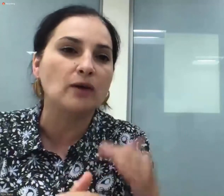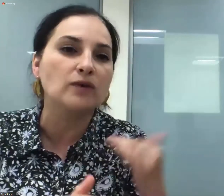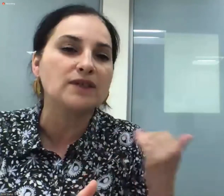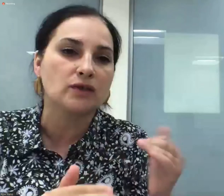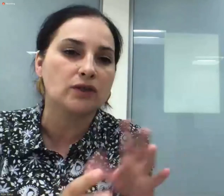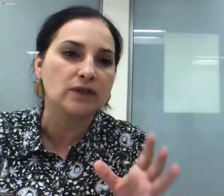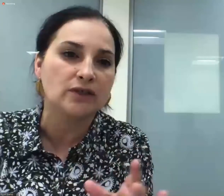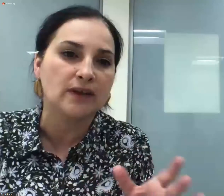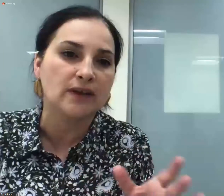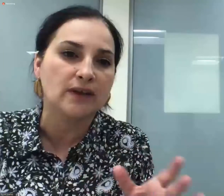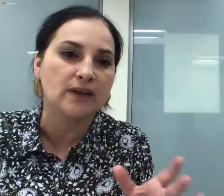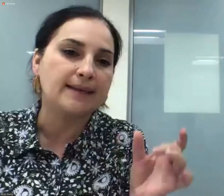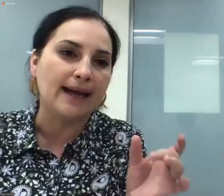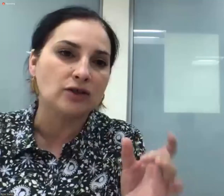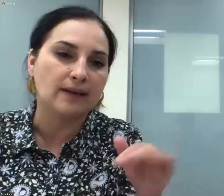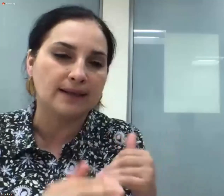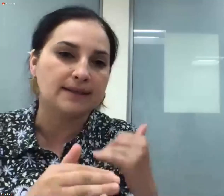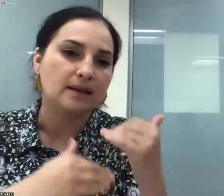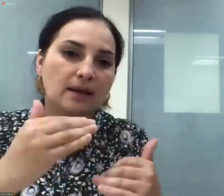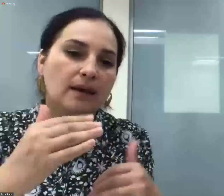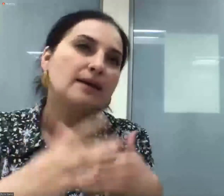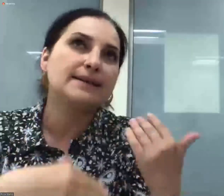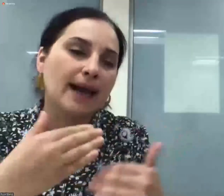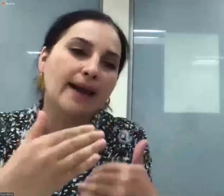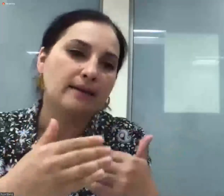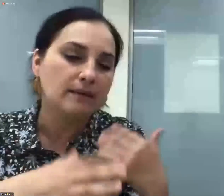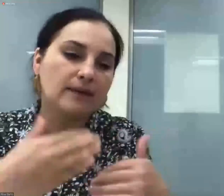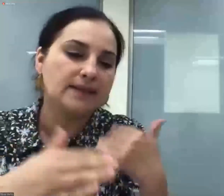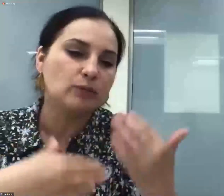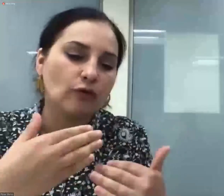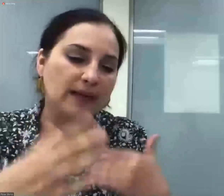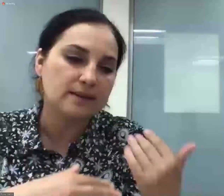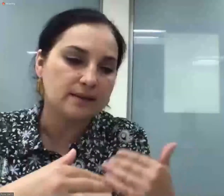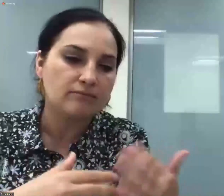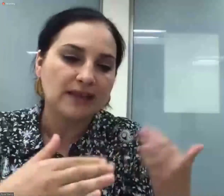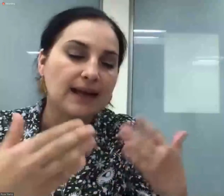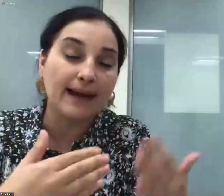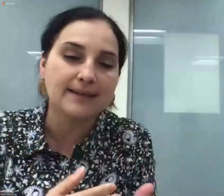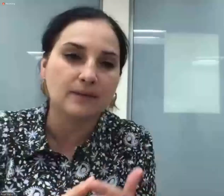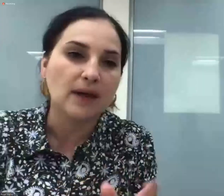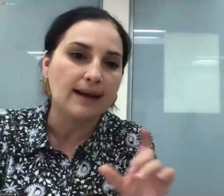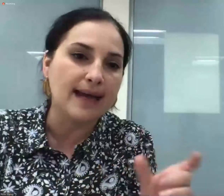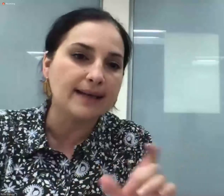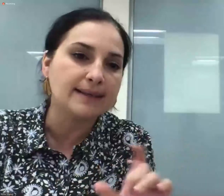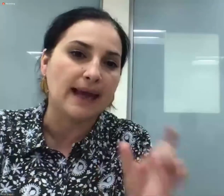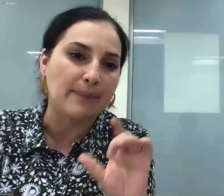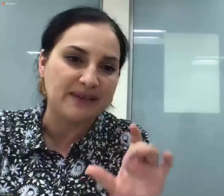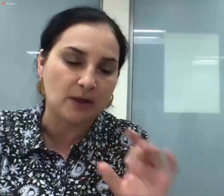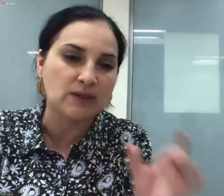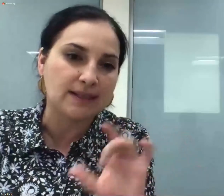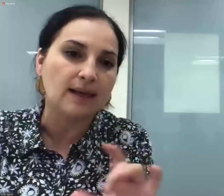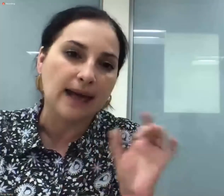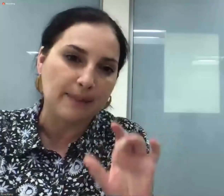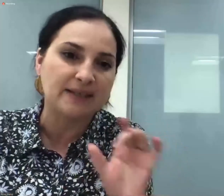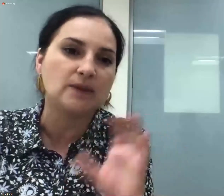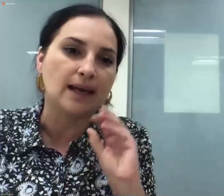about discourse usage, that it actually, this sign, this movement, this item connects